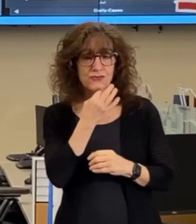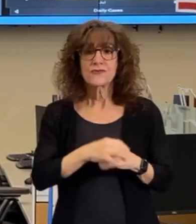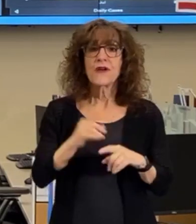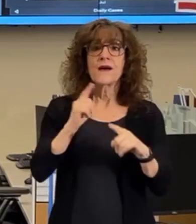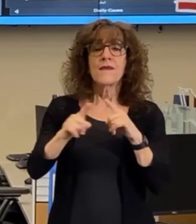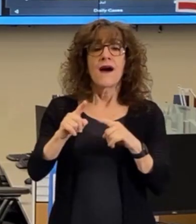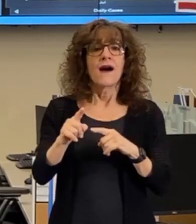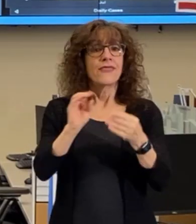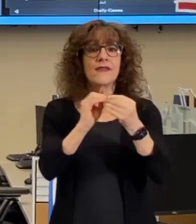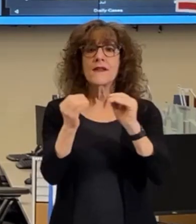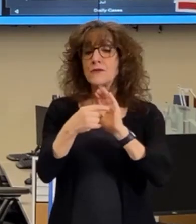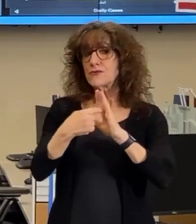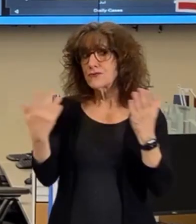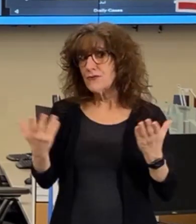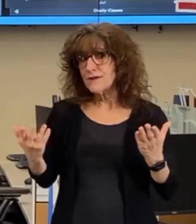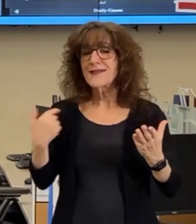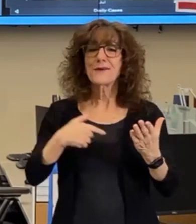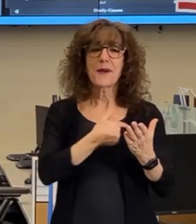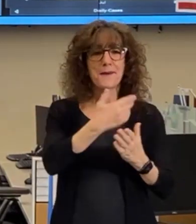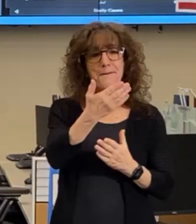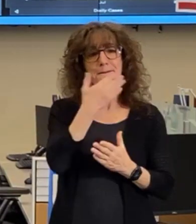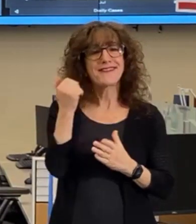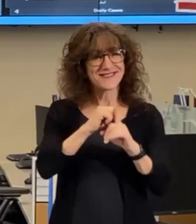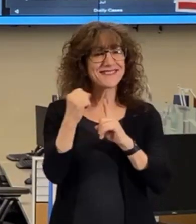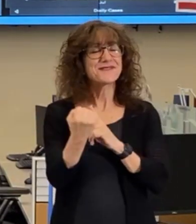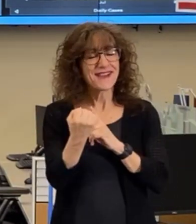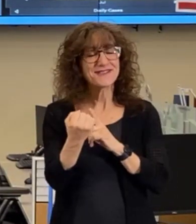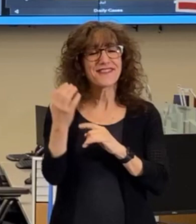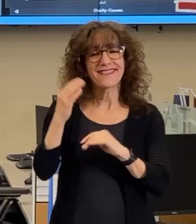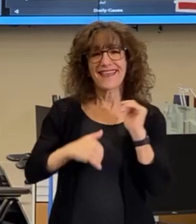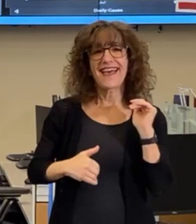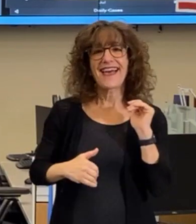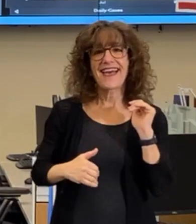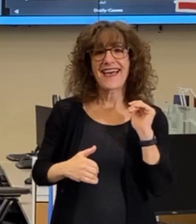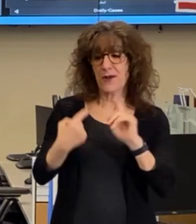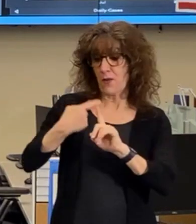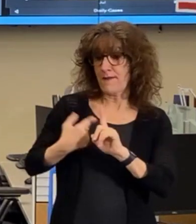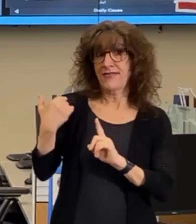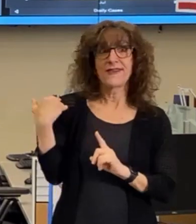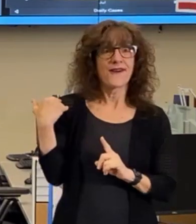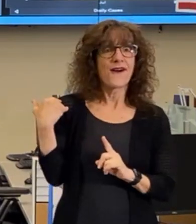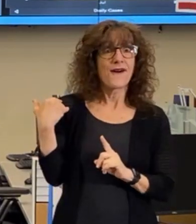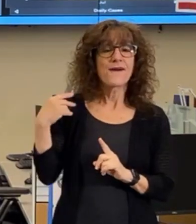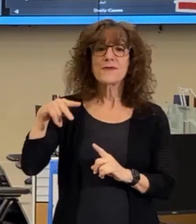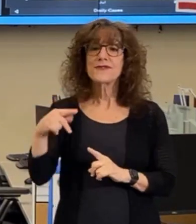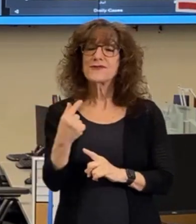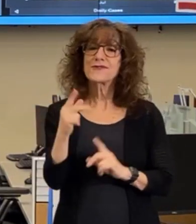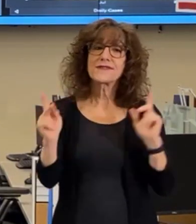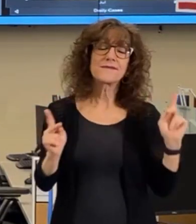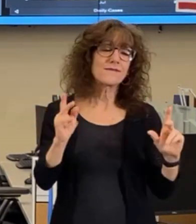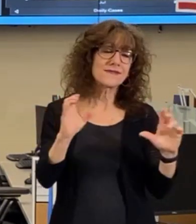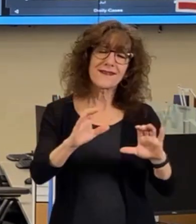the metrics clearly show that we are in a better place than where we were just a month ago. Prince Georgians have done